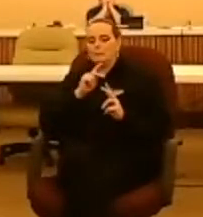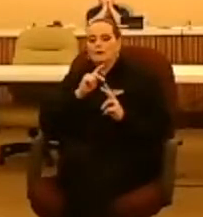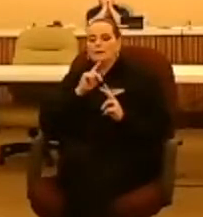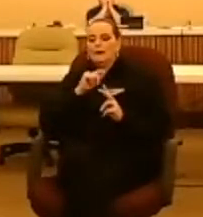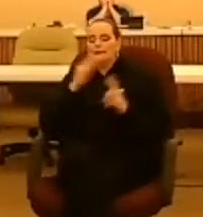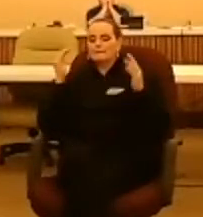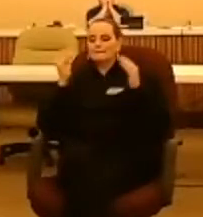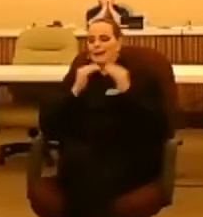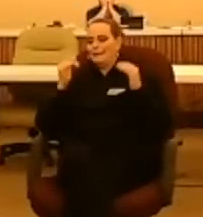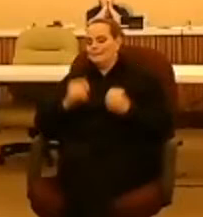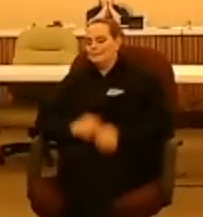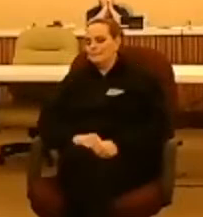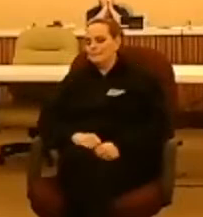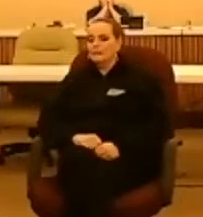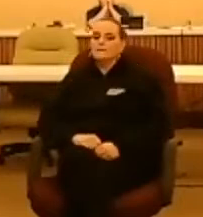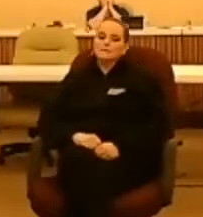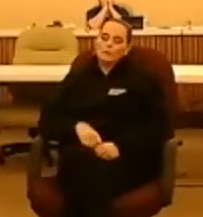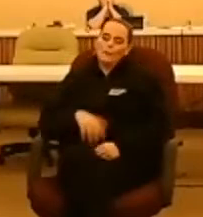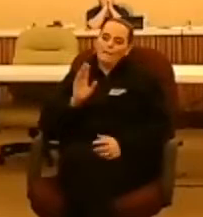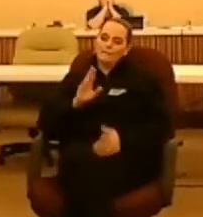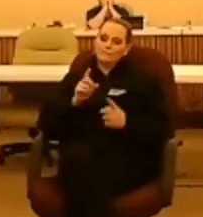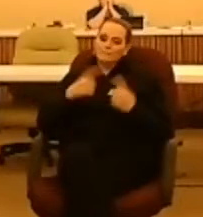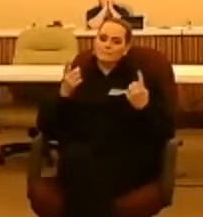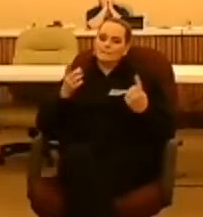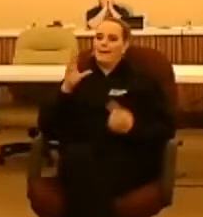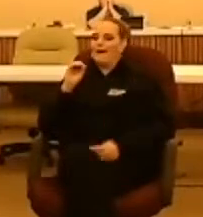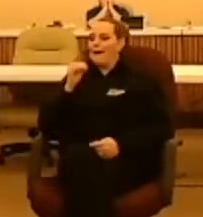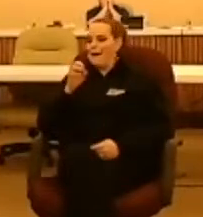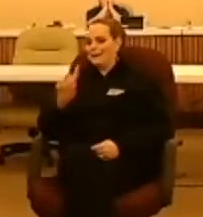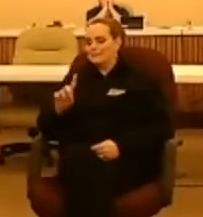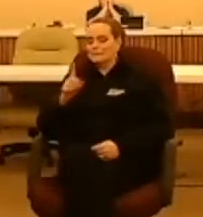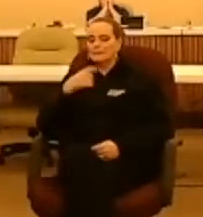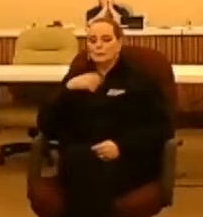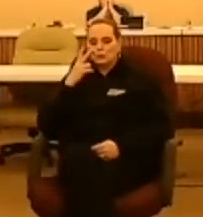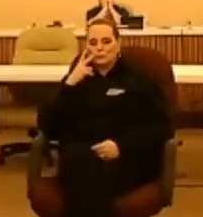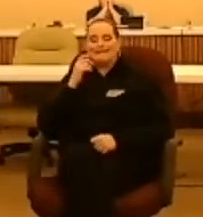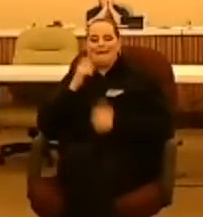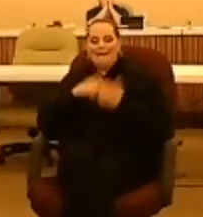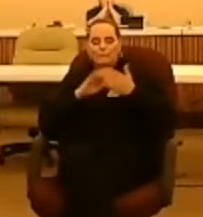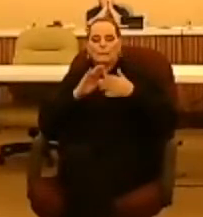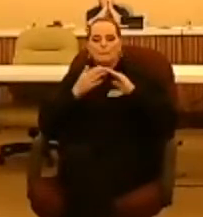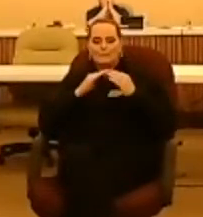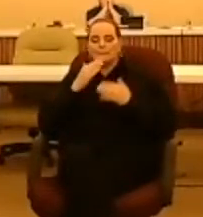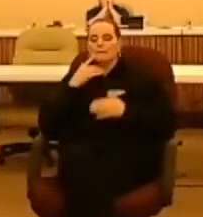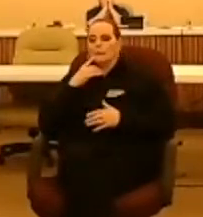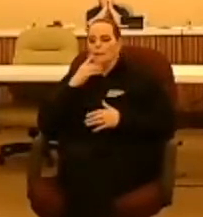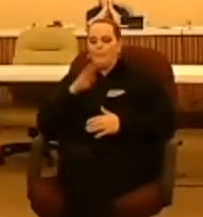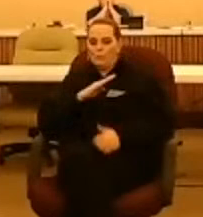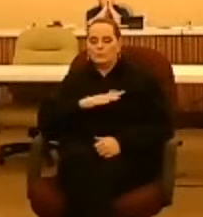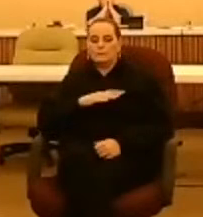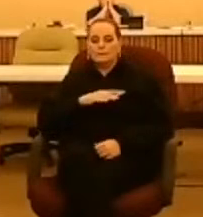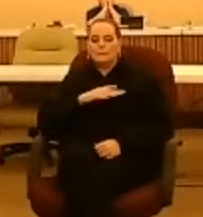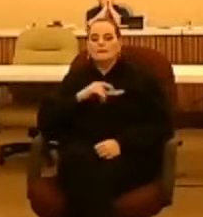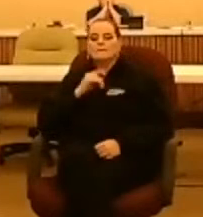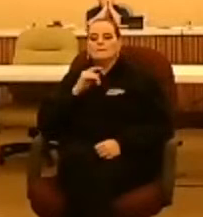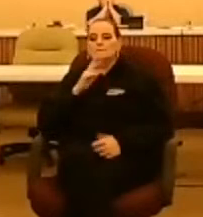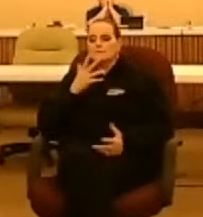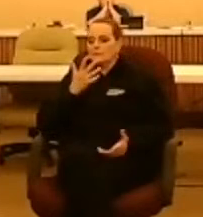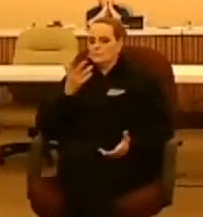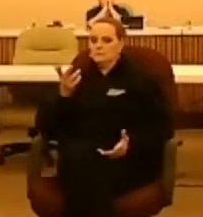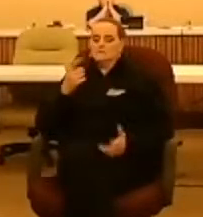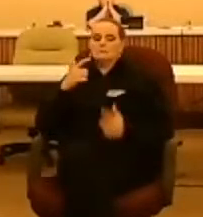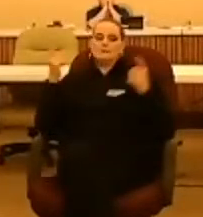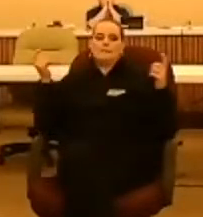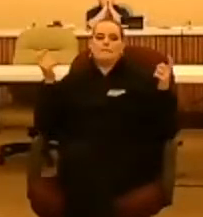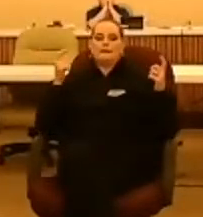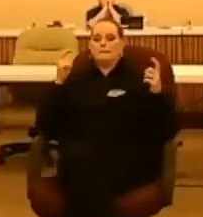ties. When you have an odd number of board members, you'll see every municipal board, there is. That's at least the big three, the town board, the